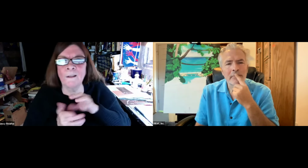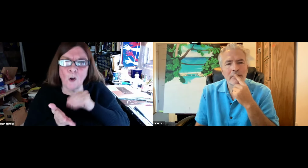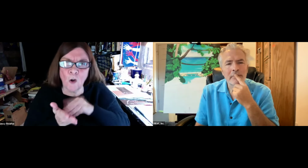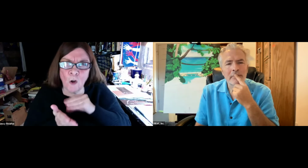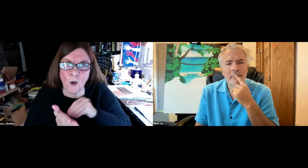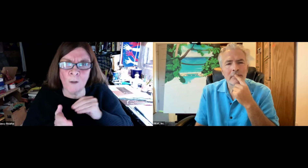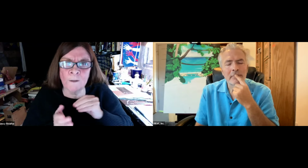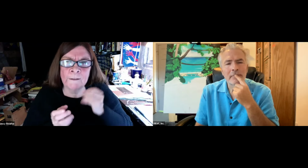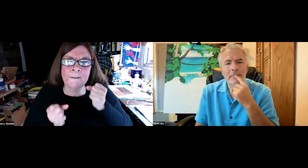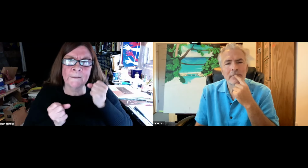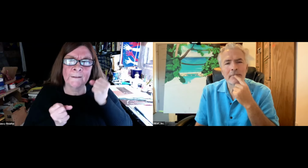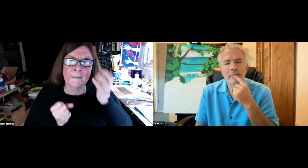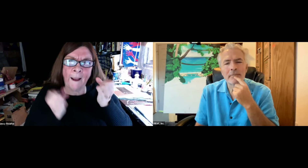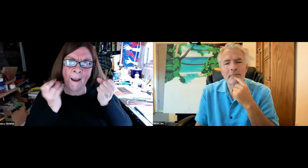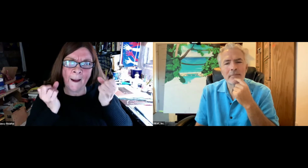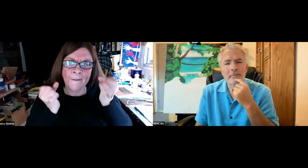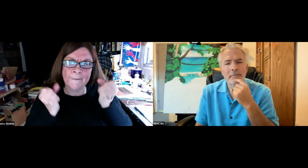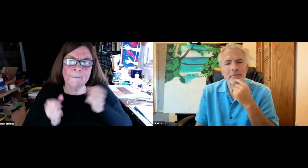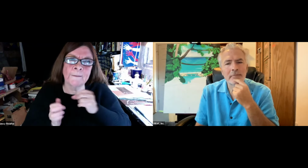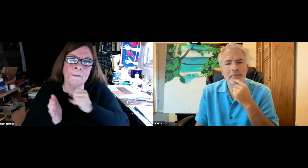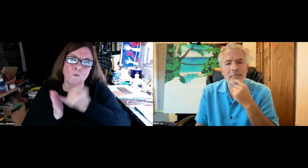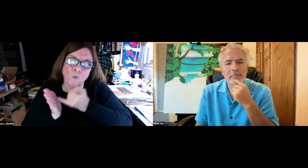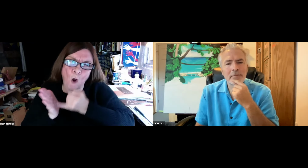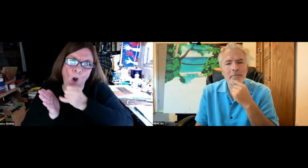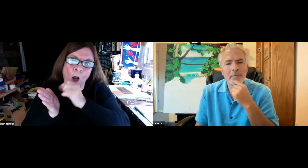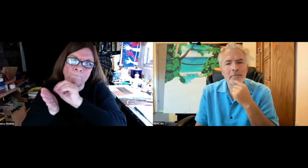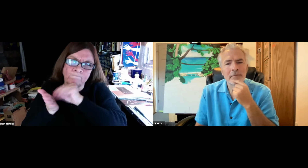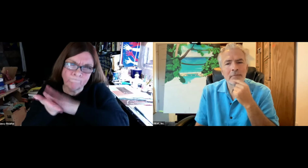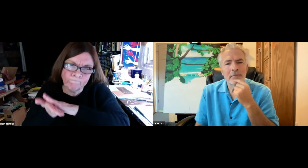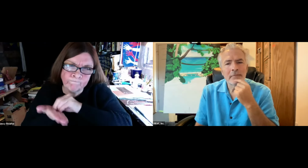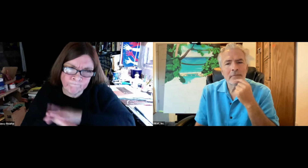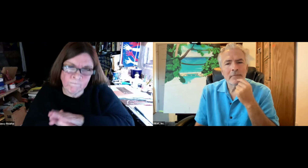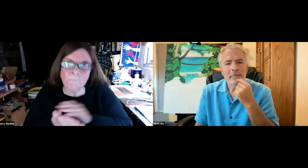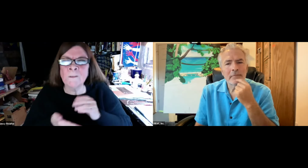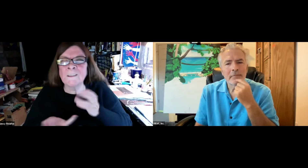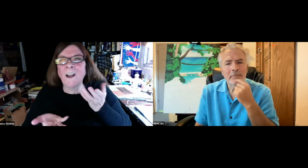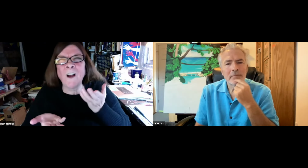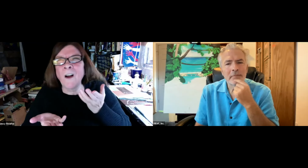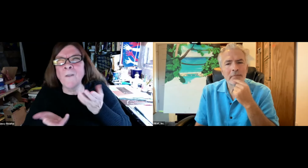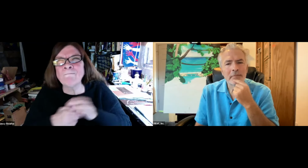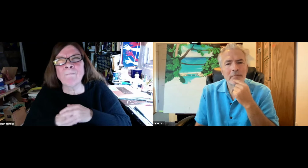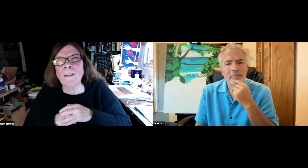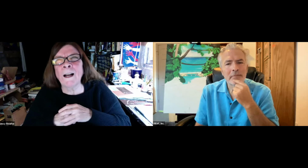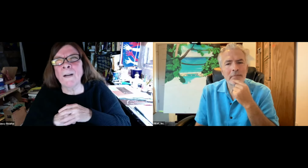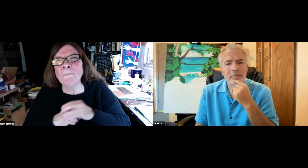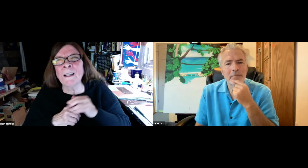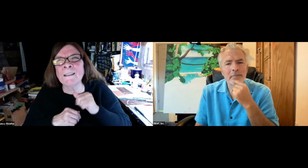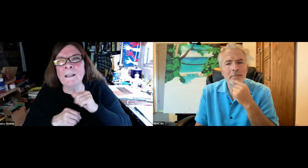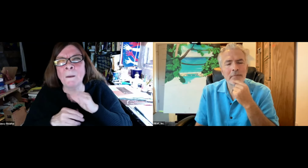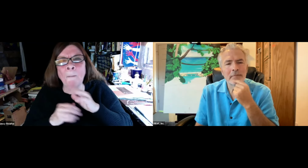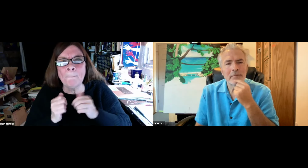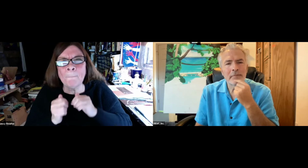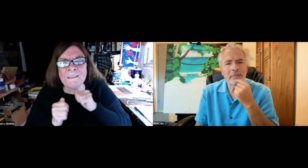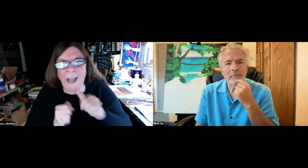he did meet some deaf natives and learned Signed, and he drew them down to